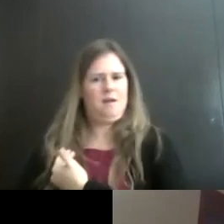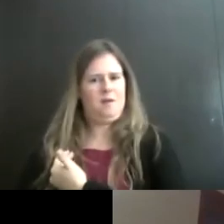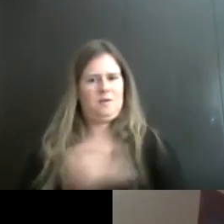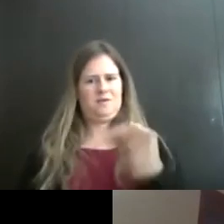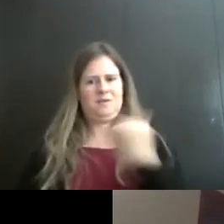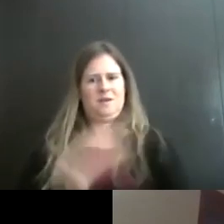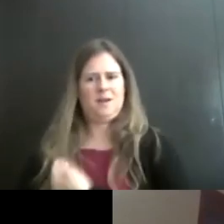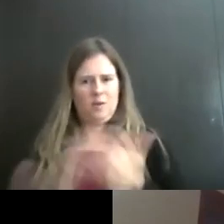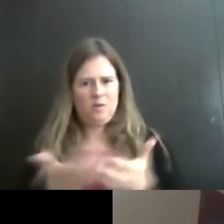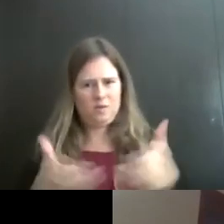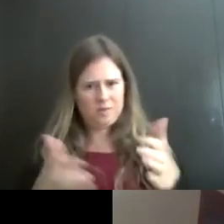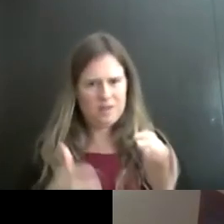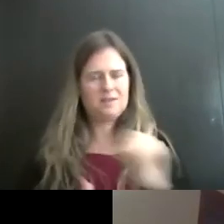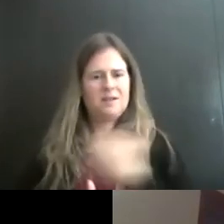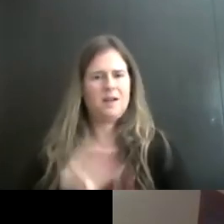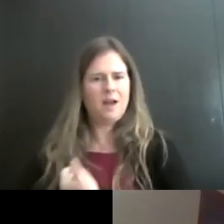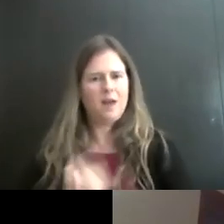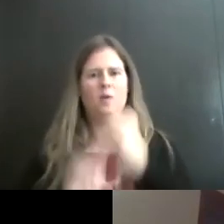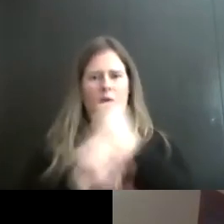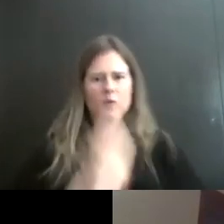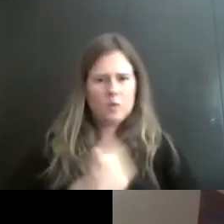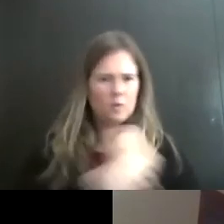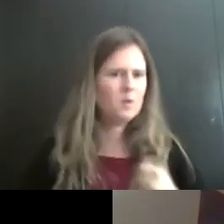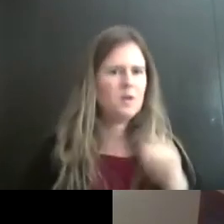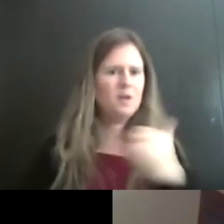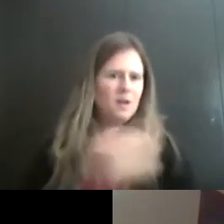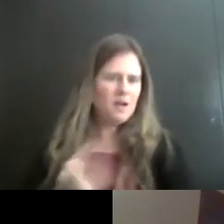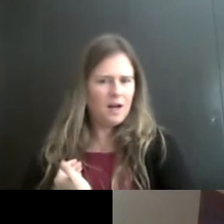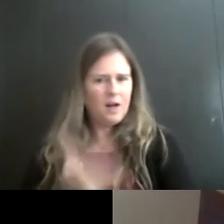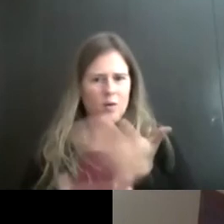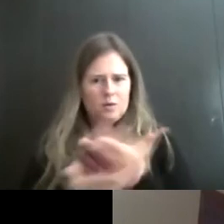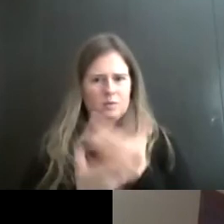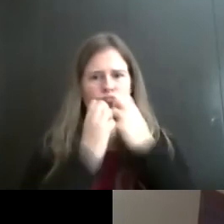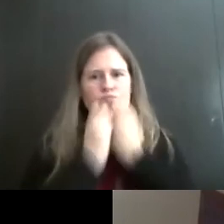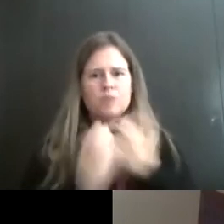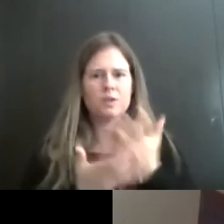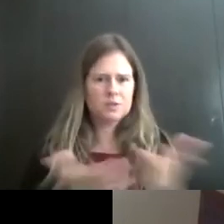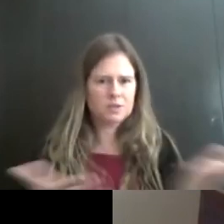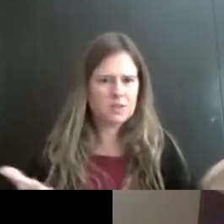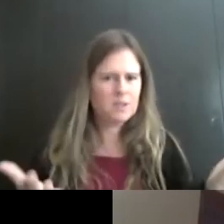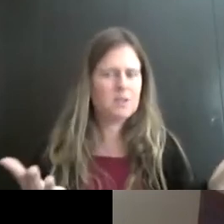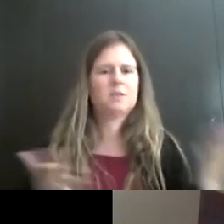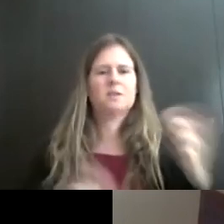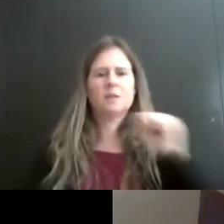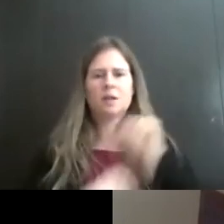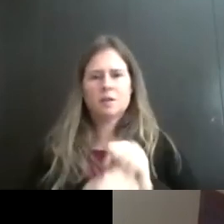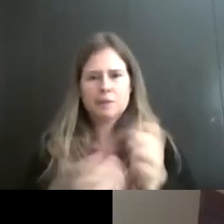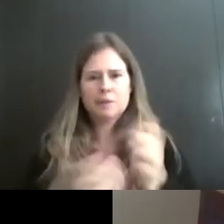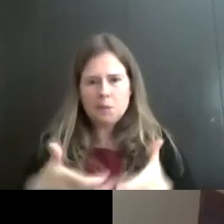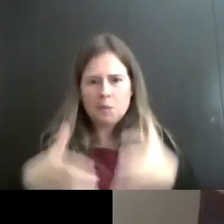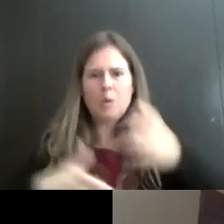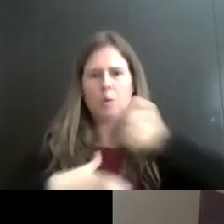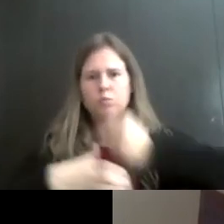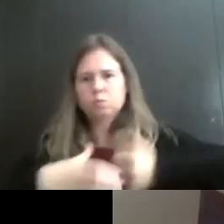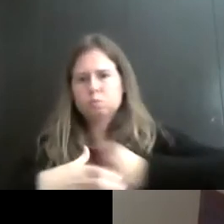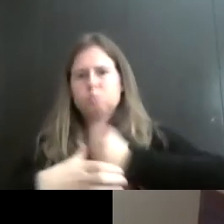baskets. That's our tamul. Those artifacts, those stone bowls, those pestles, those points, those knife points,